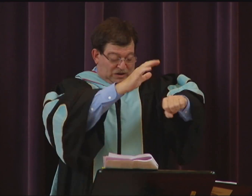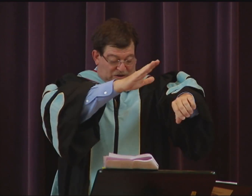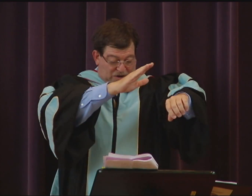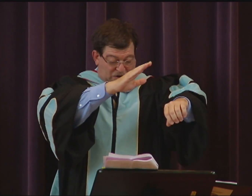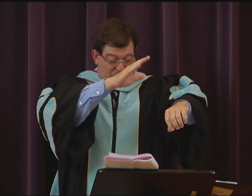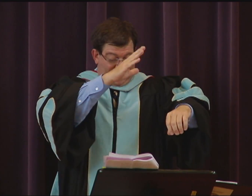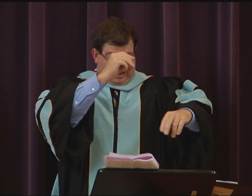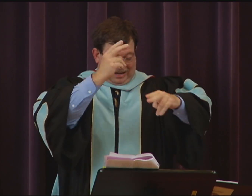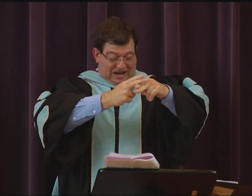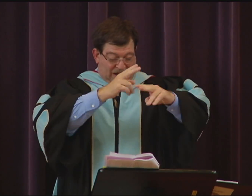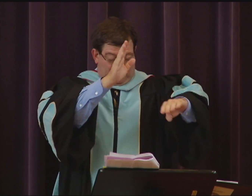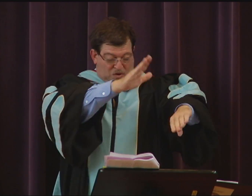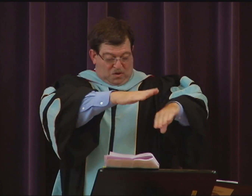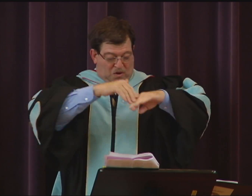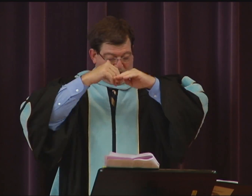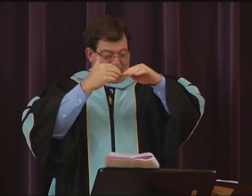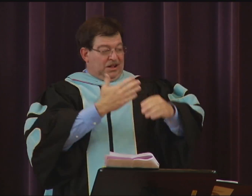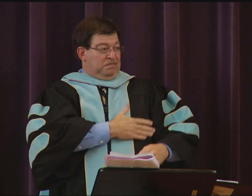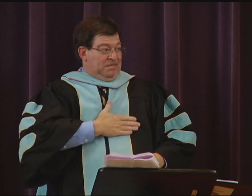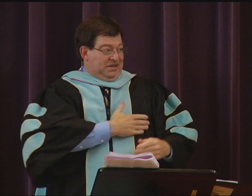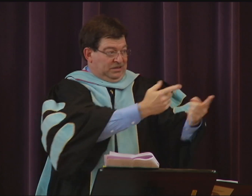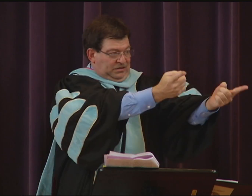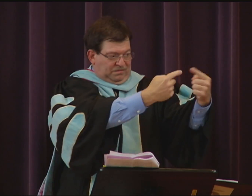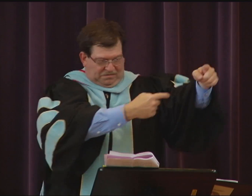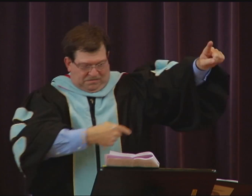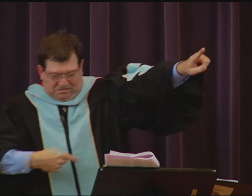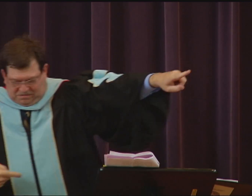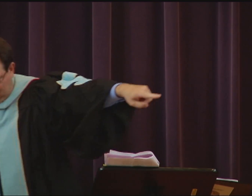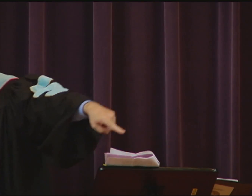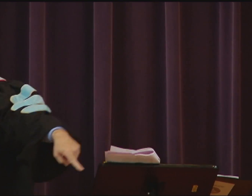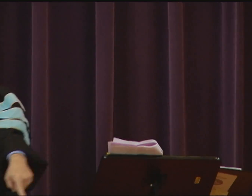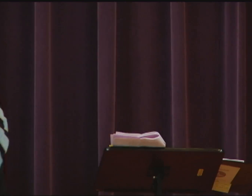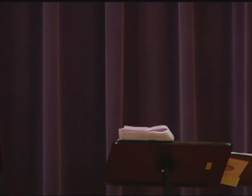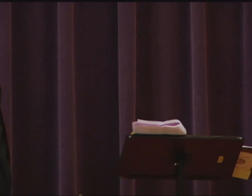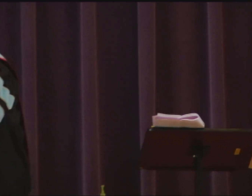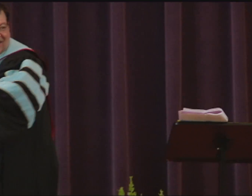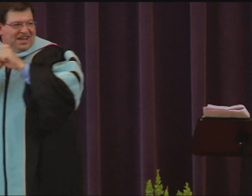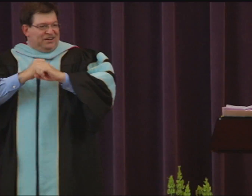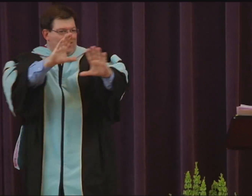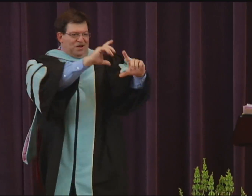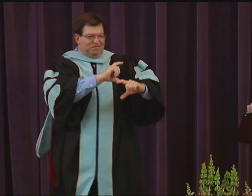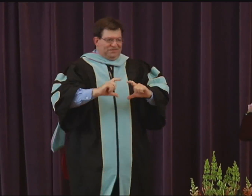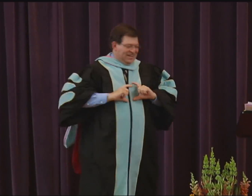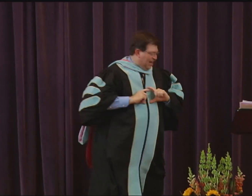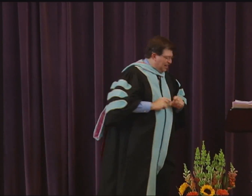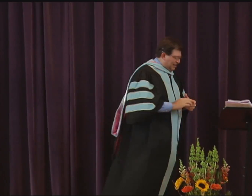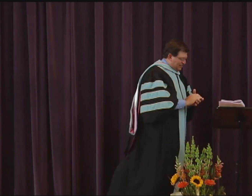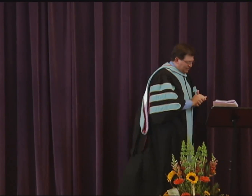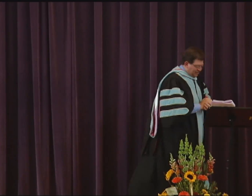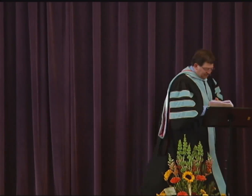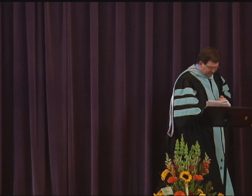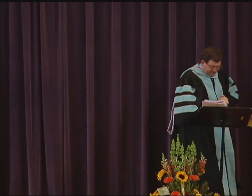As your class year and names are called, please come up to the front to receive your medallion.